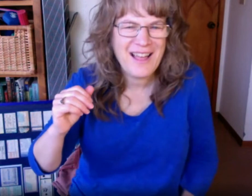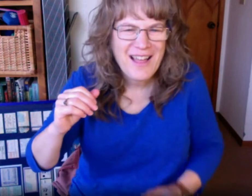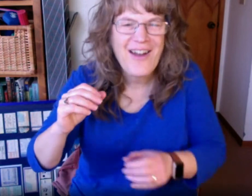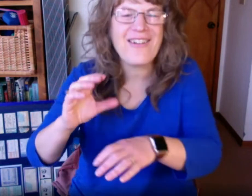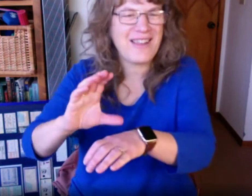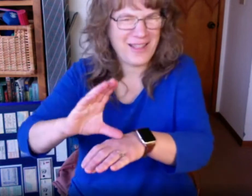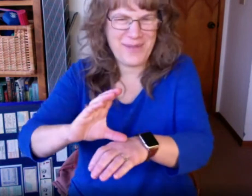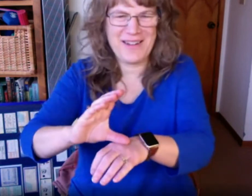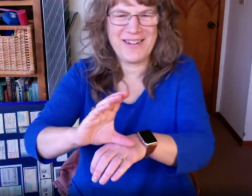Okay, that's better.